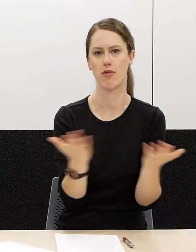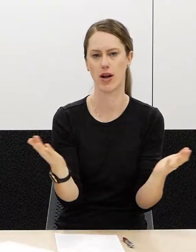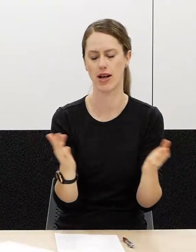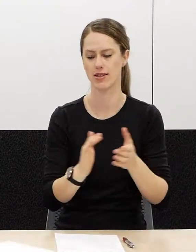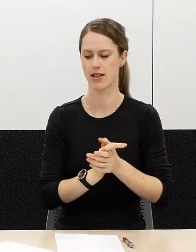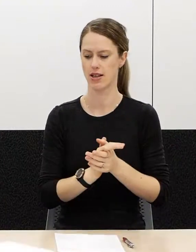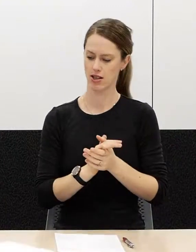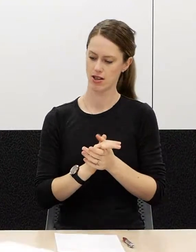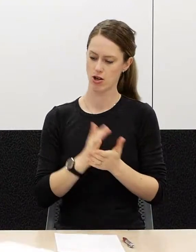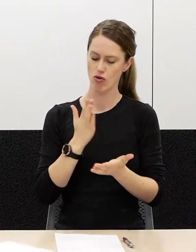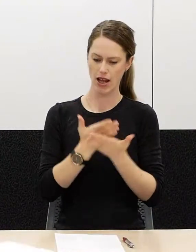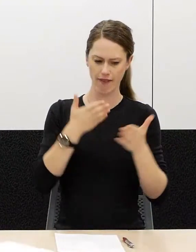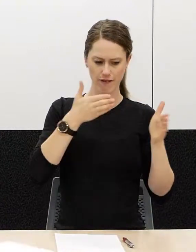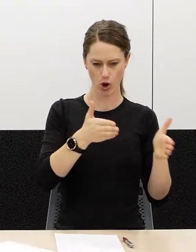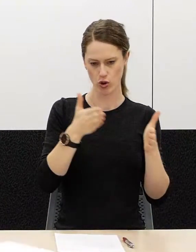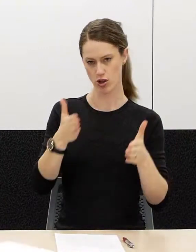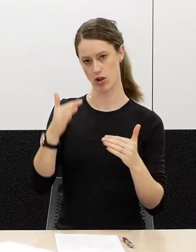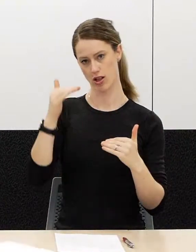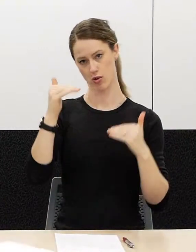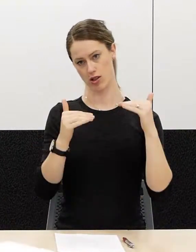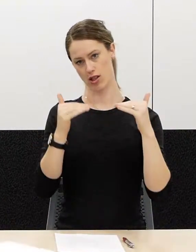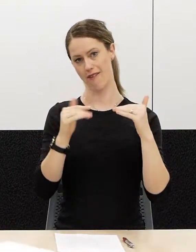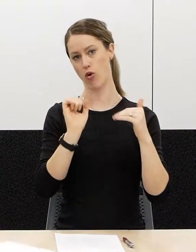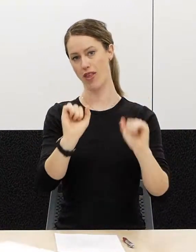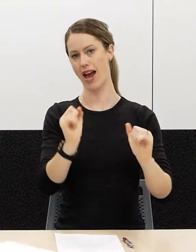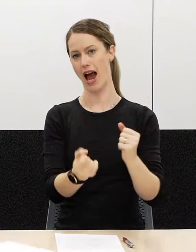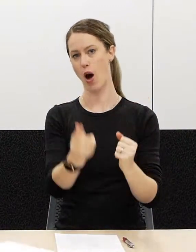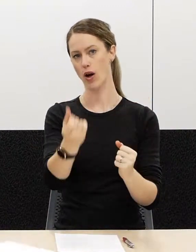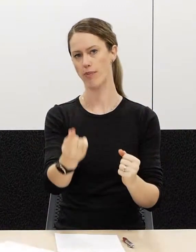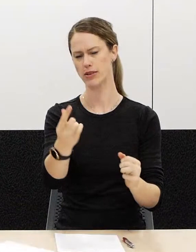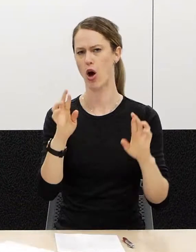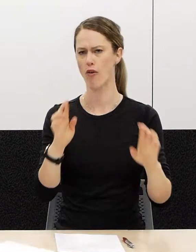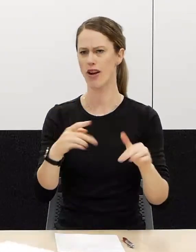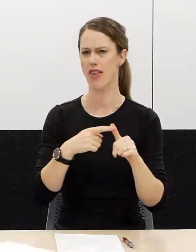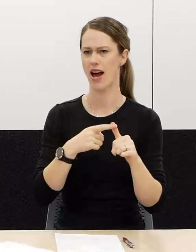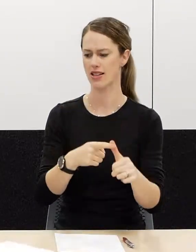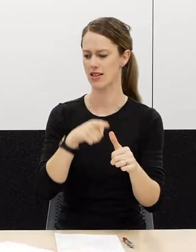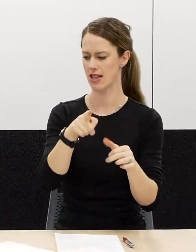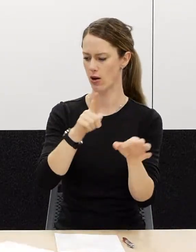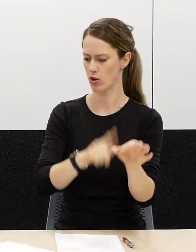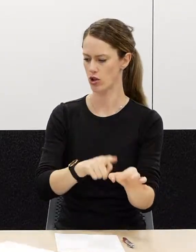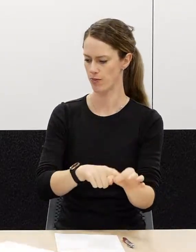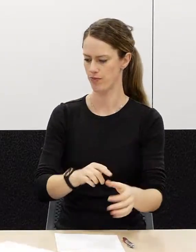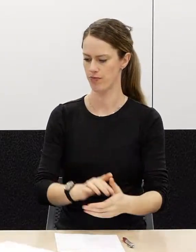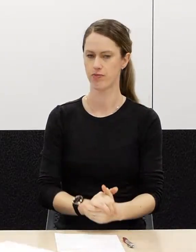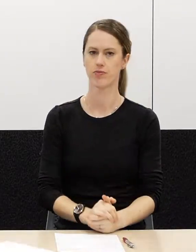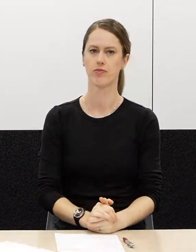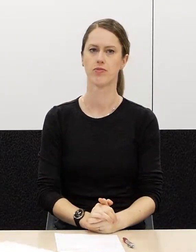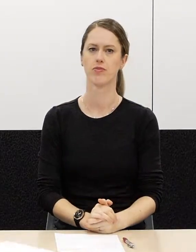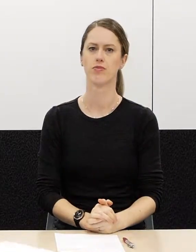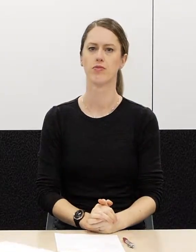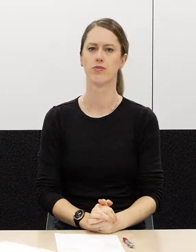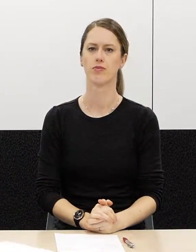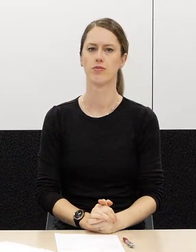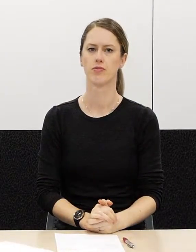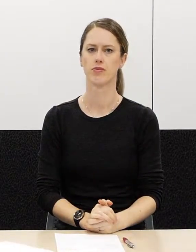So we're really focused on equity and outcomes. So hopefully that answers that question. Excellent.